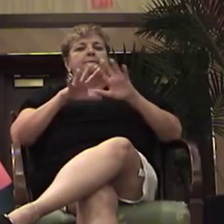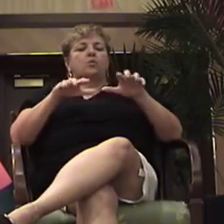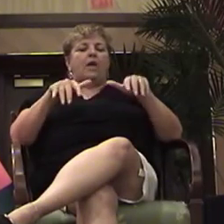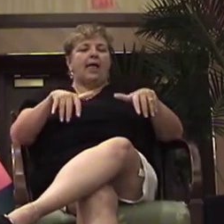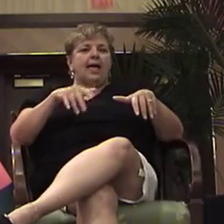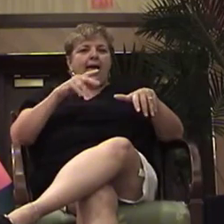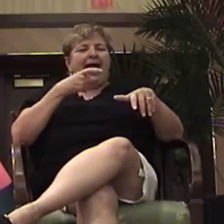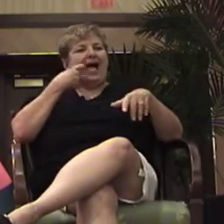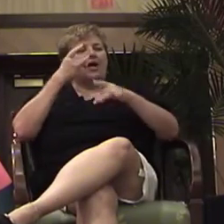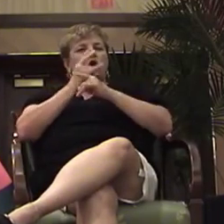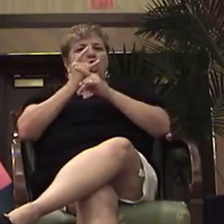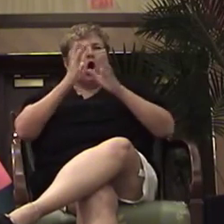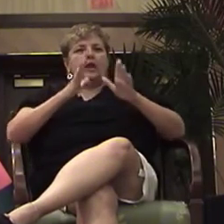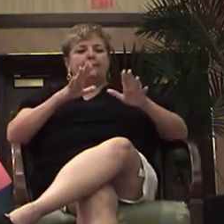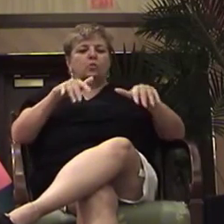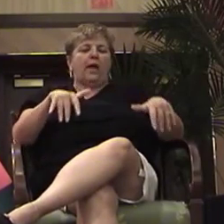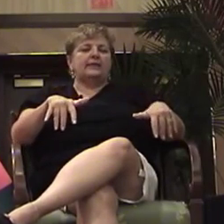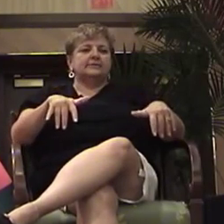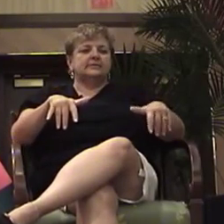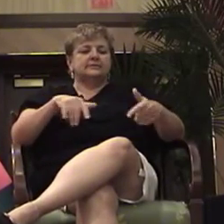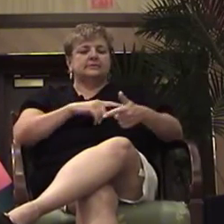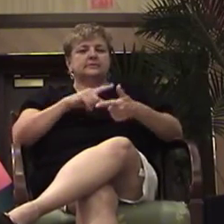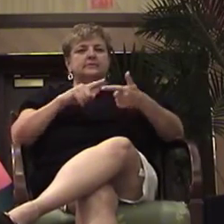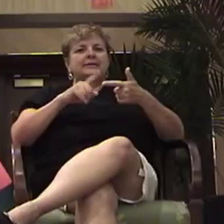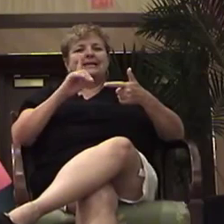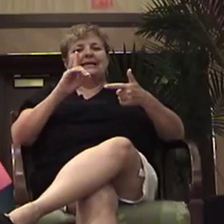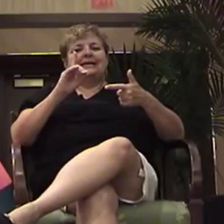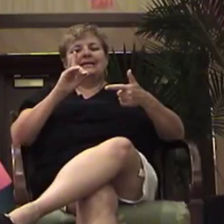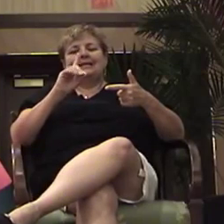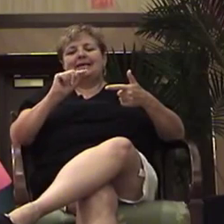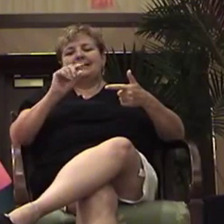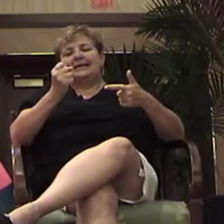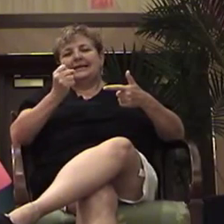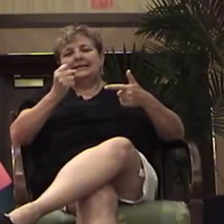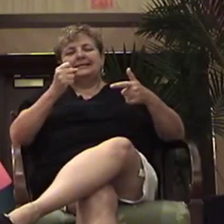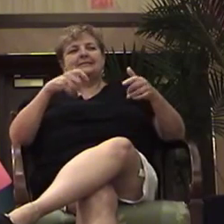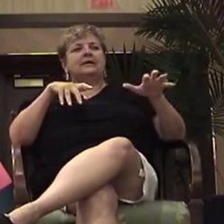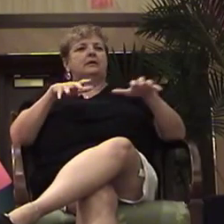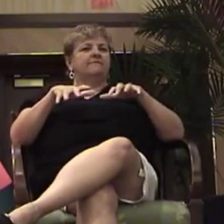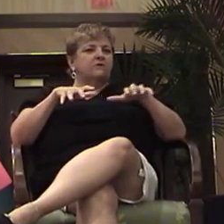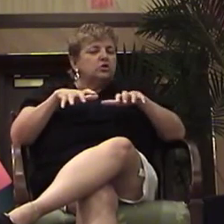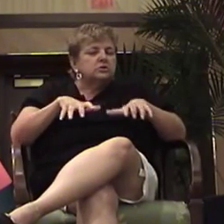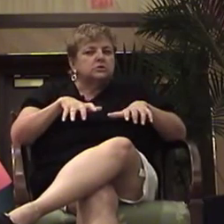had DTs. I had convulsions. And I was a